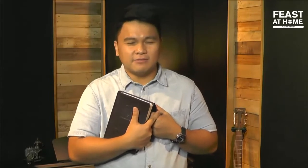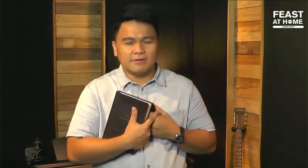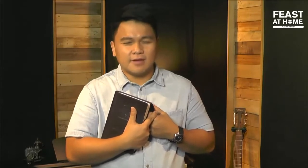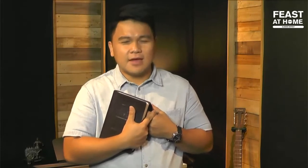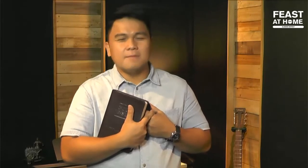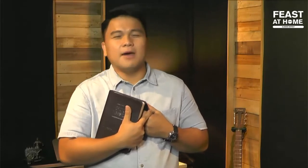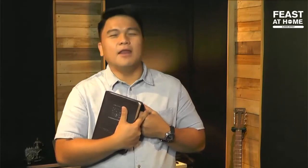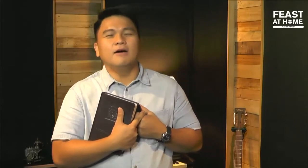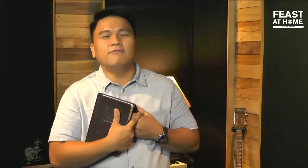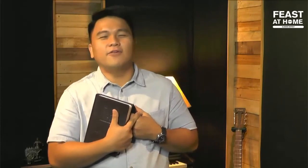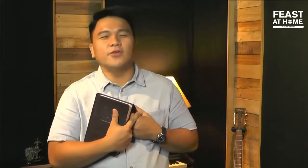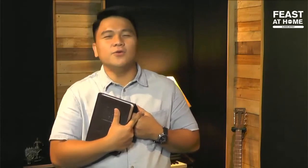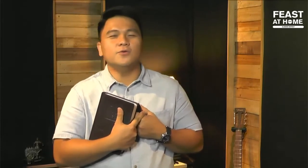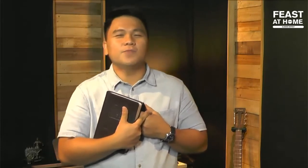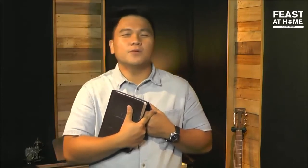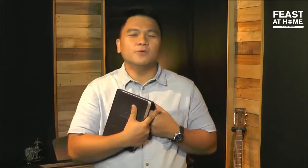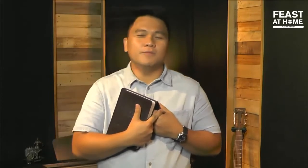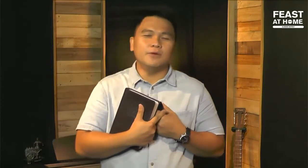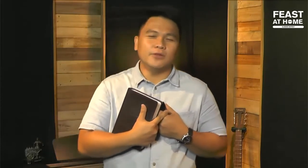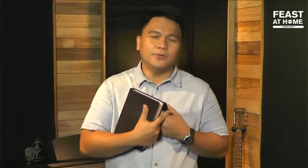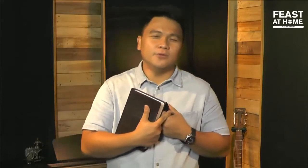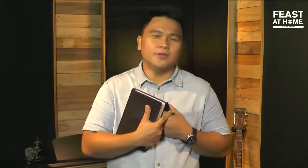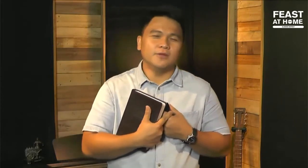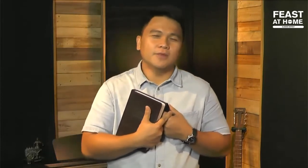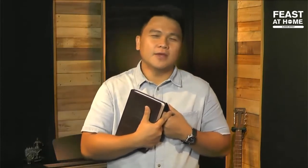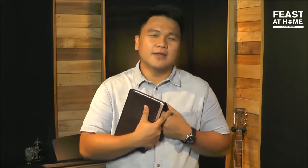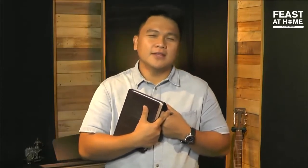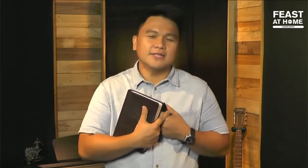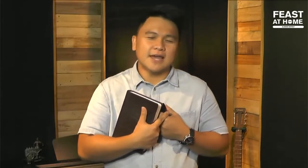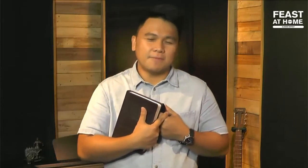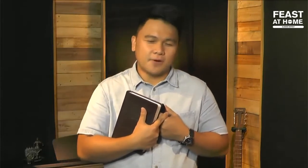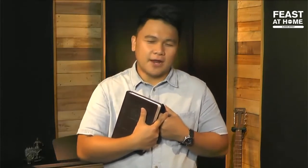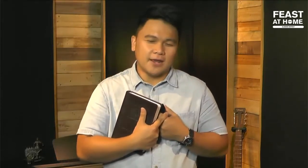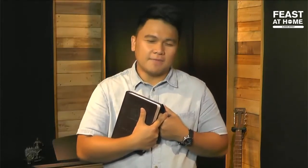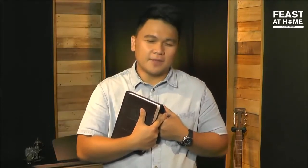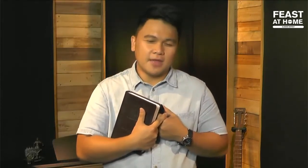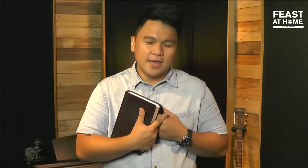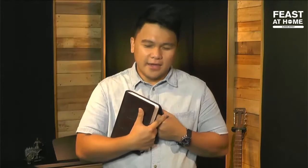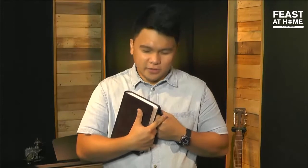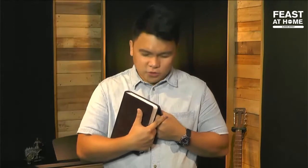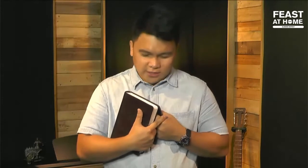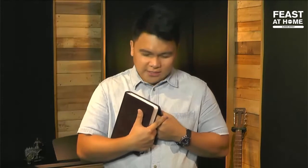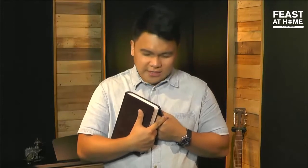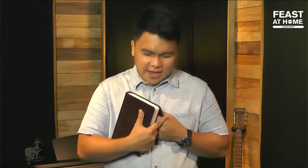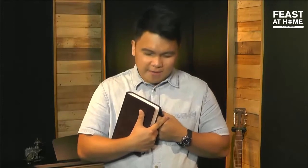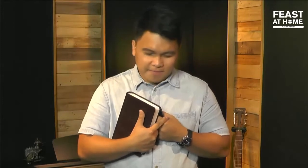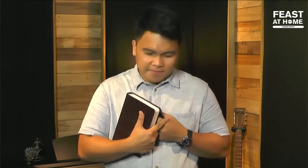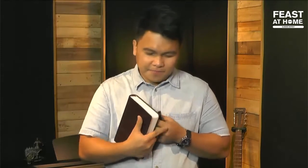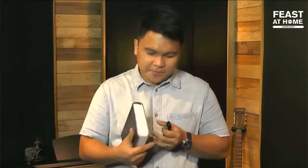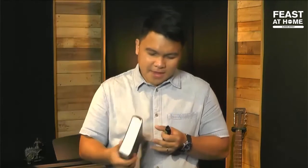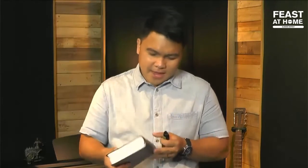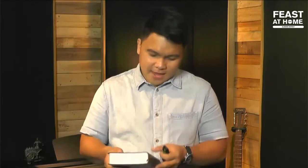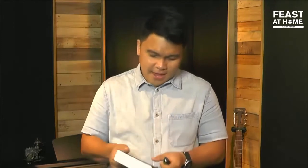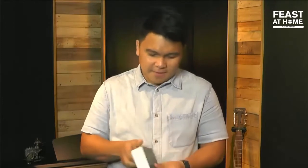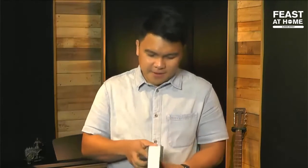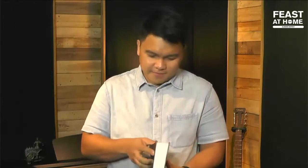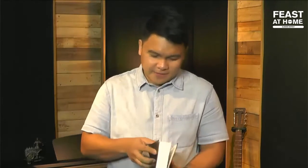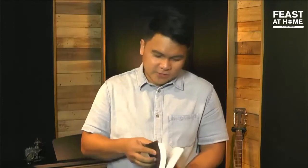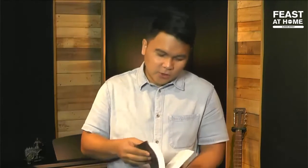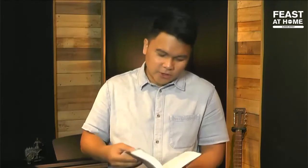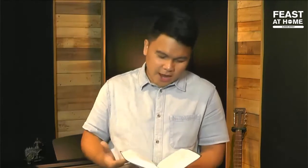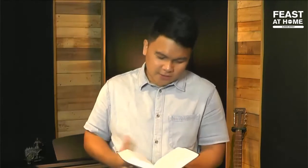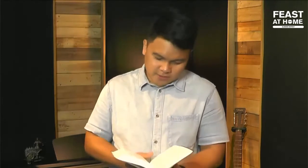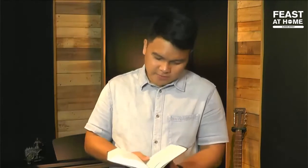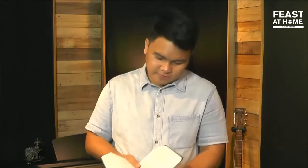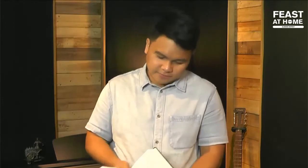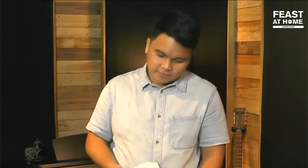believe my love for you will be renewed. This I pray in Jesus' name. Amen. Let's